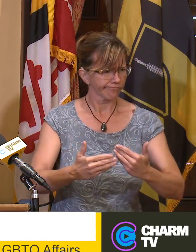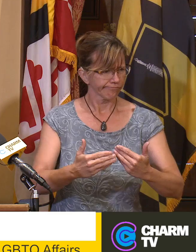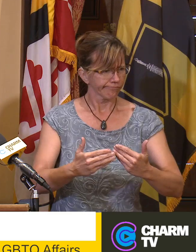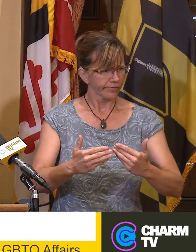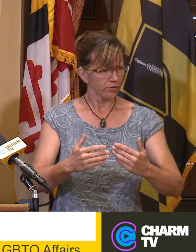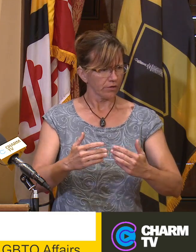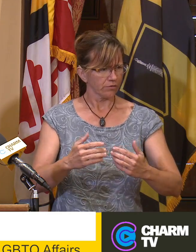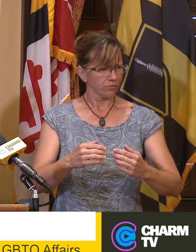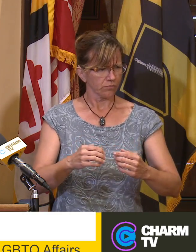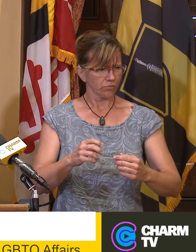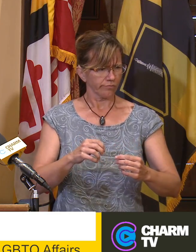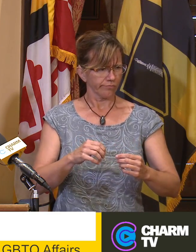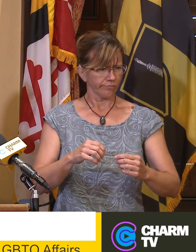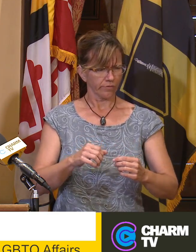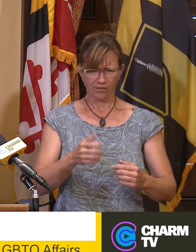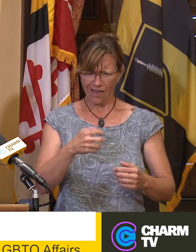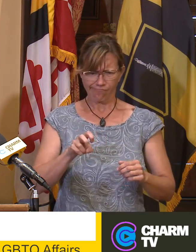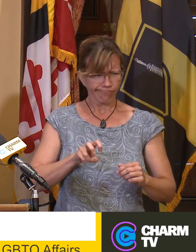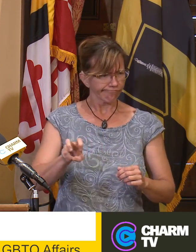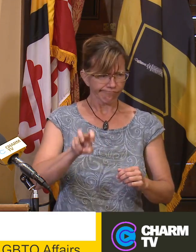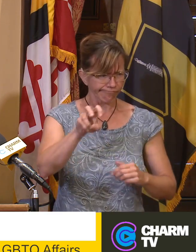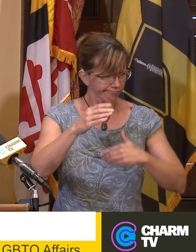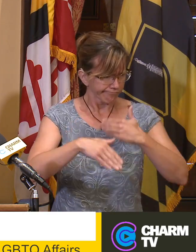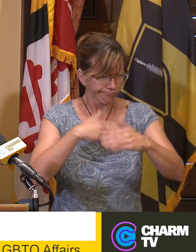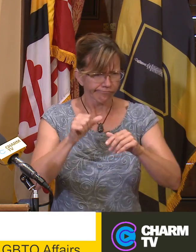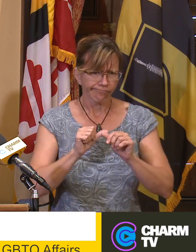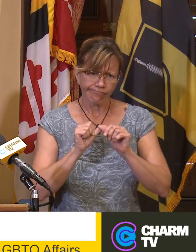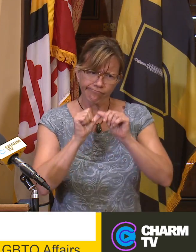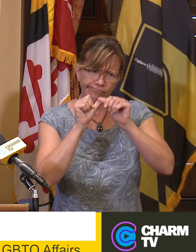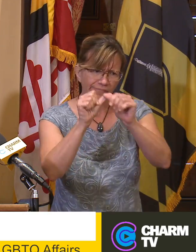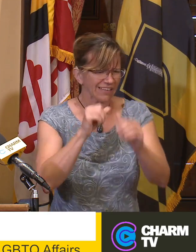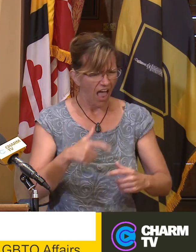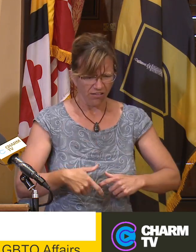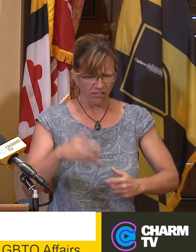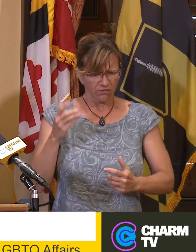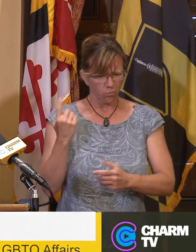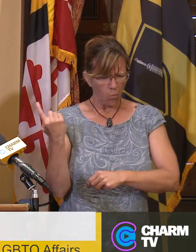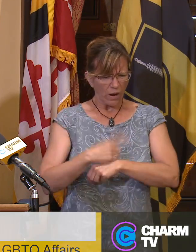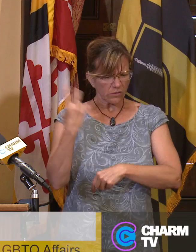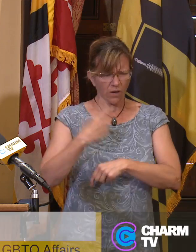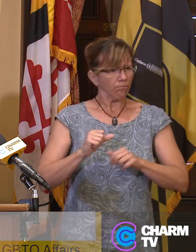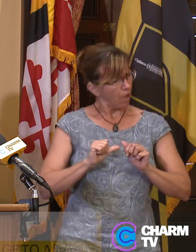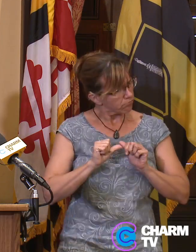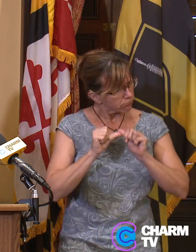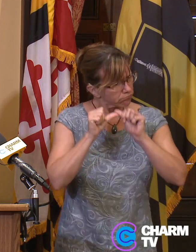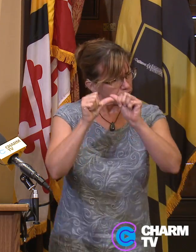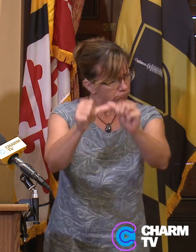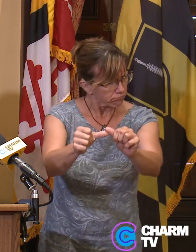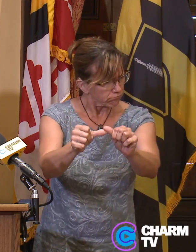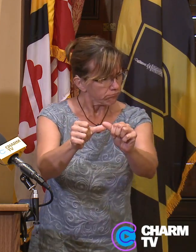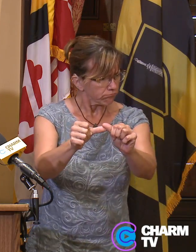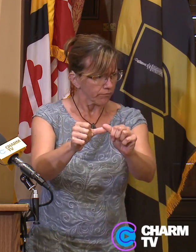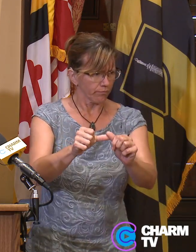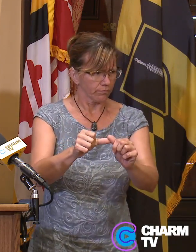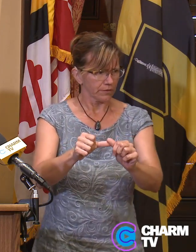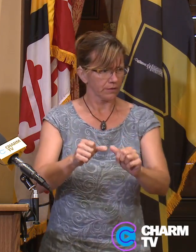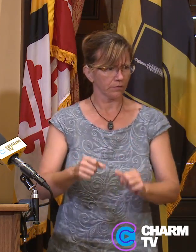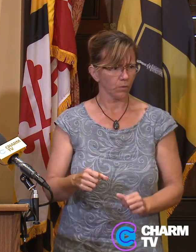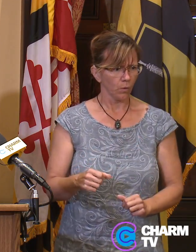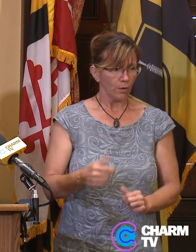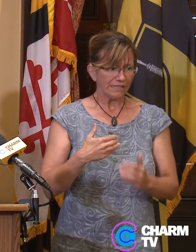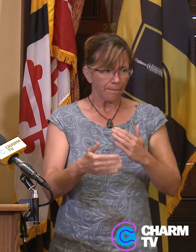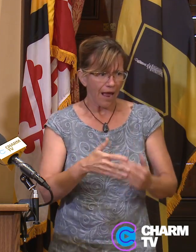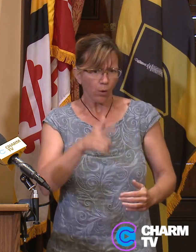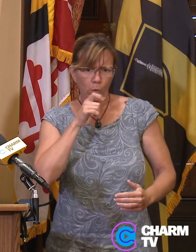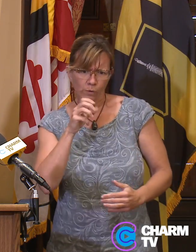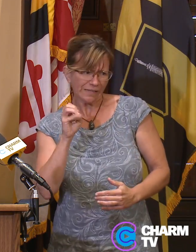It's an honor to work with all of you to bring this to fruition so that we can make sure that regardless of who the mayor is, regardless of who the council is, that